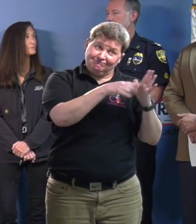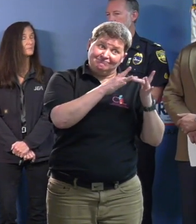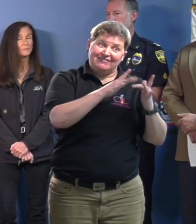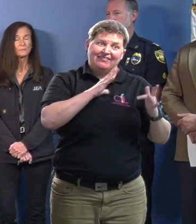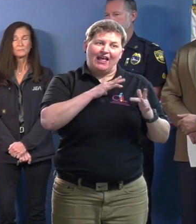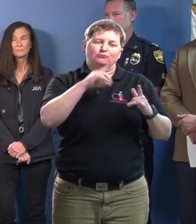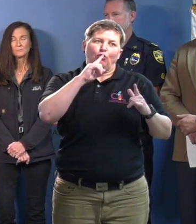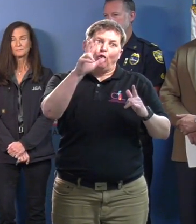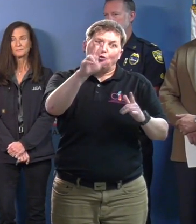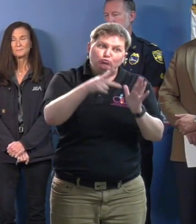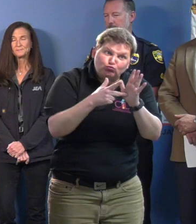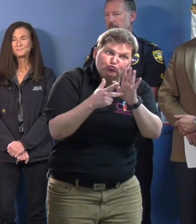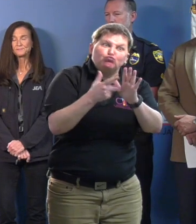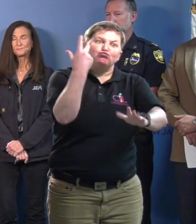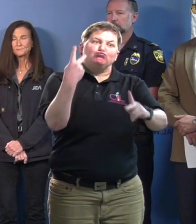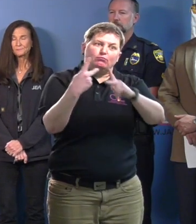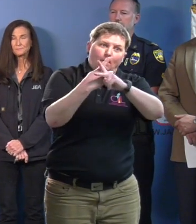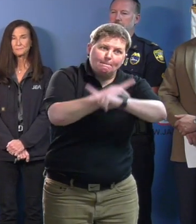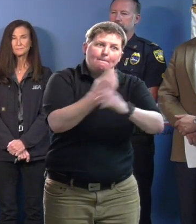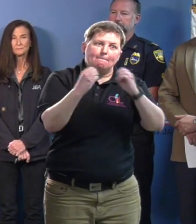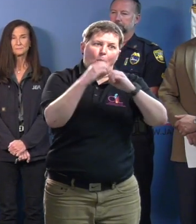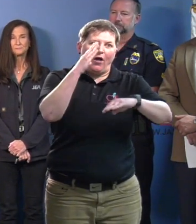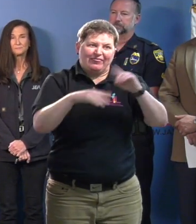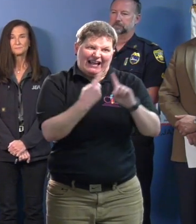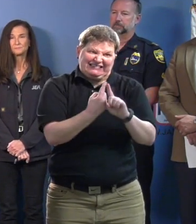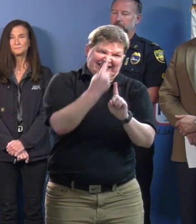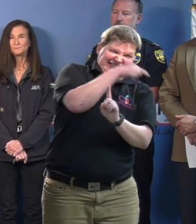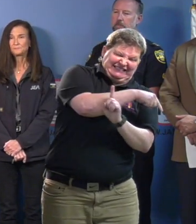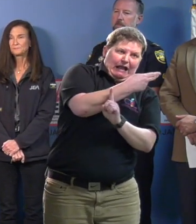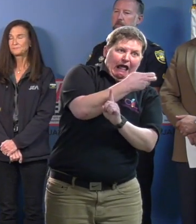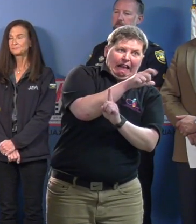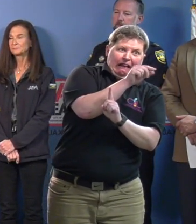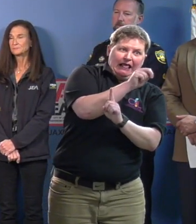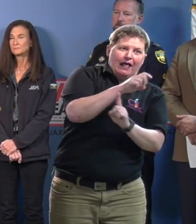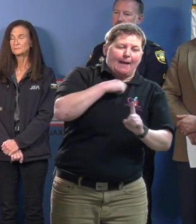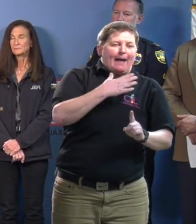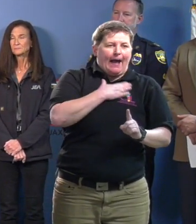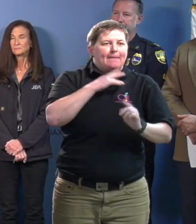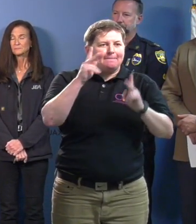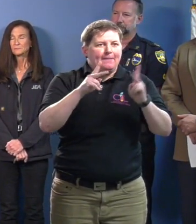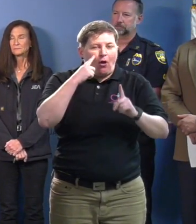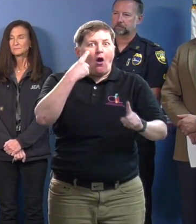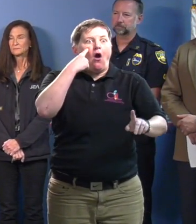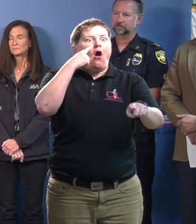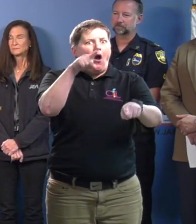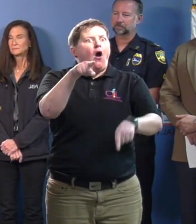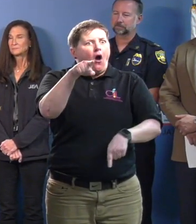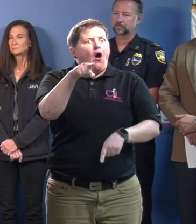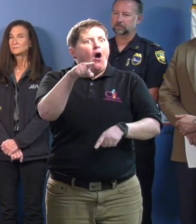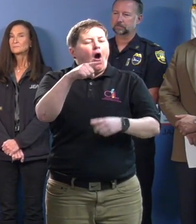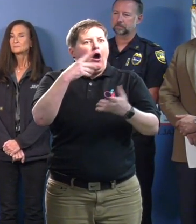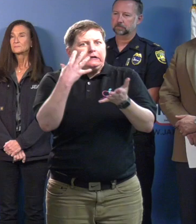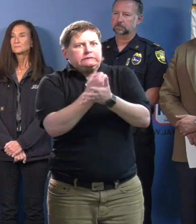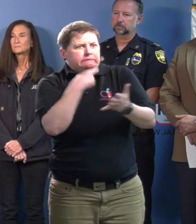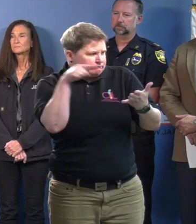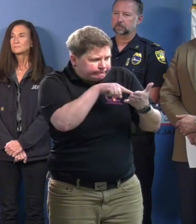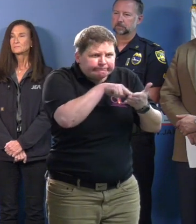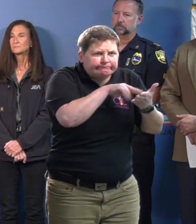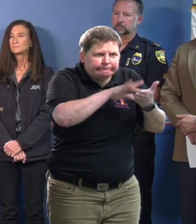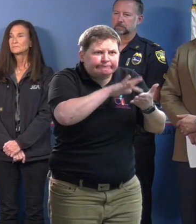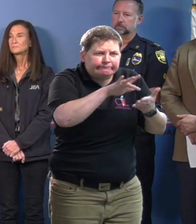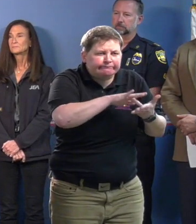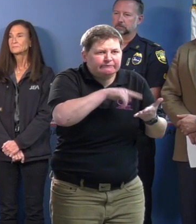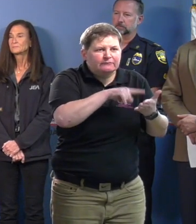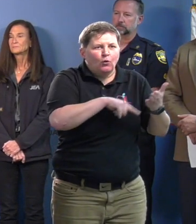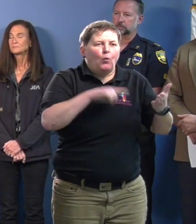So I'm glad that people are heeding that and picking up on it, because we are keeping literally every update we have, every bit of information you need